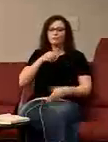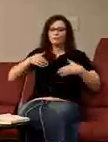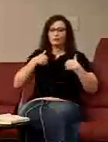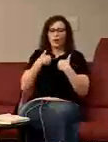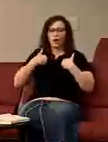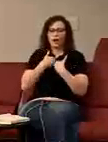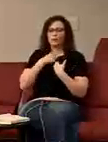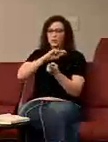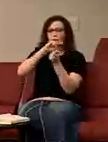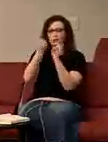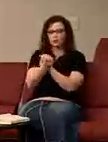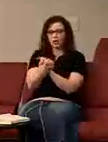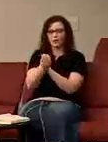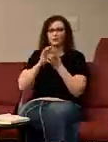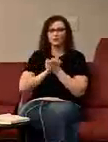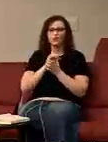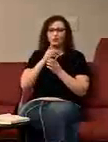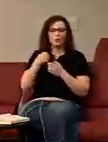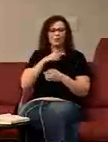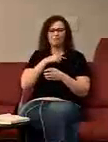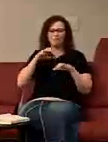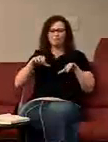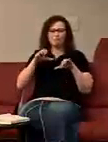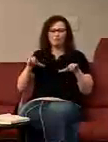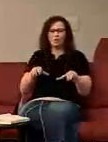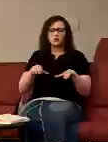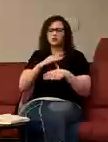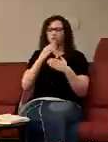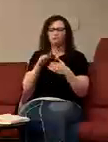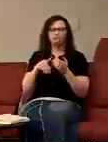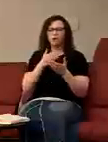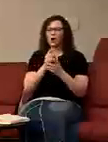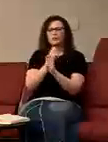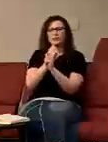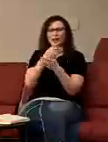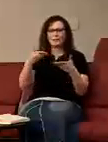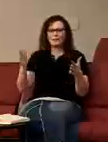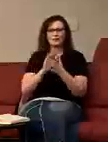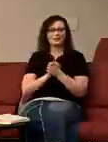can do all kinds of things. And it's amazing because this DNA that they always talk about,